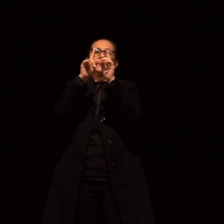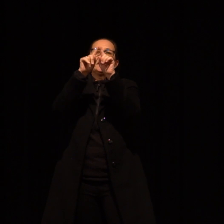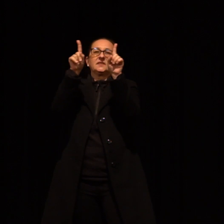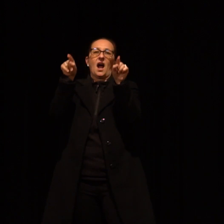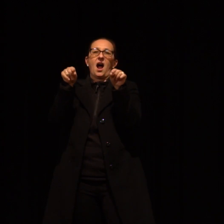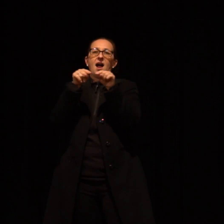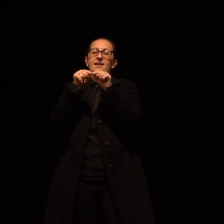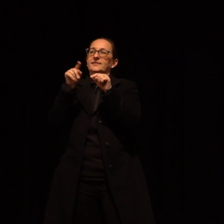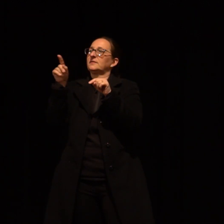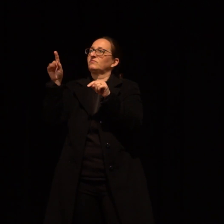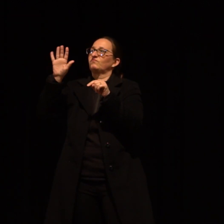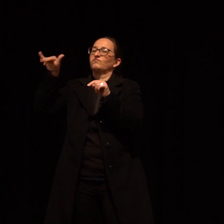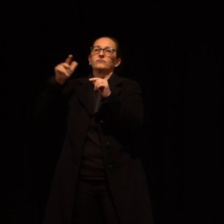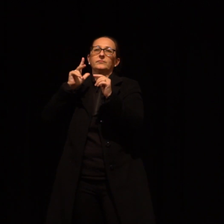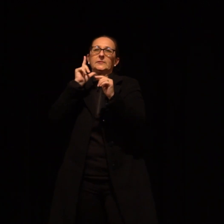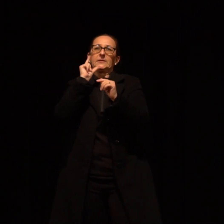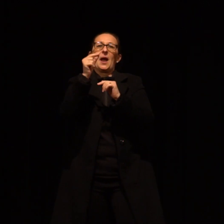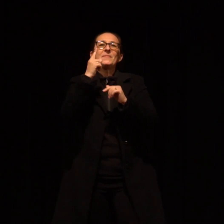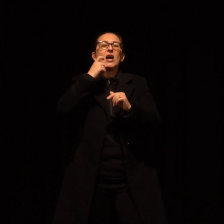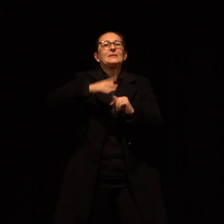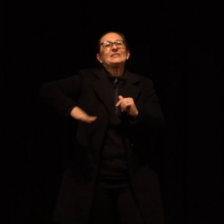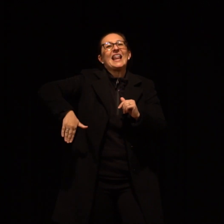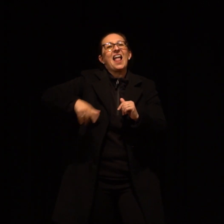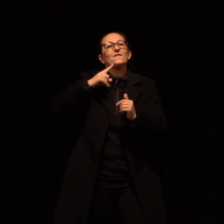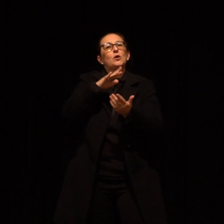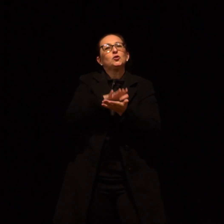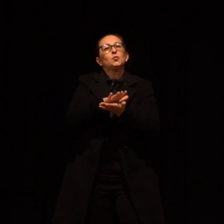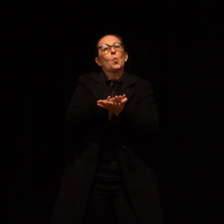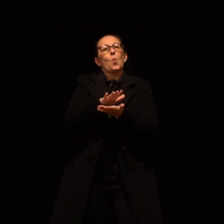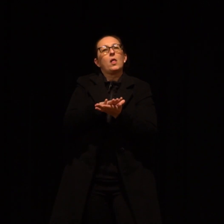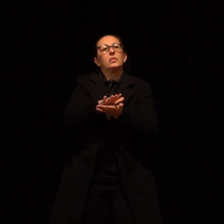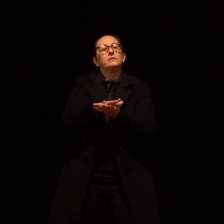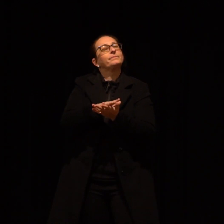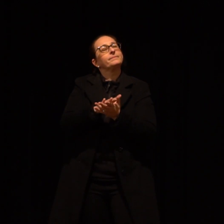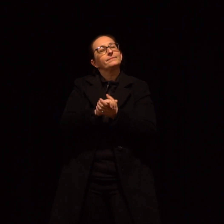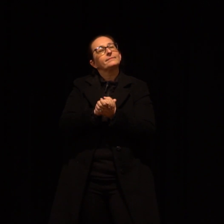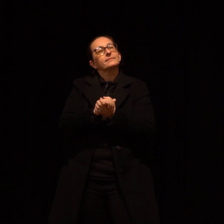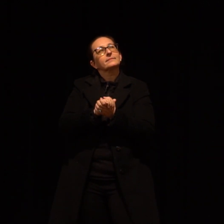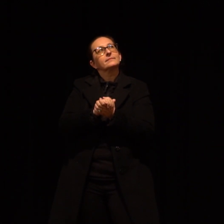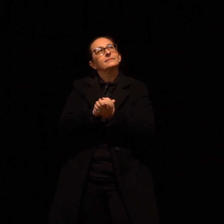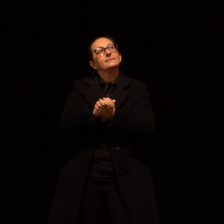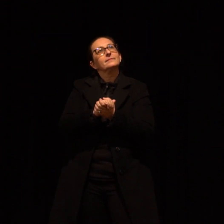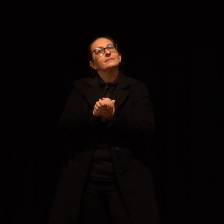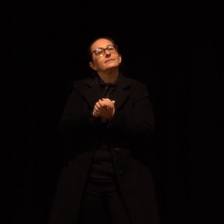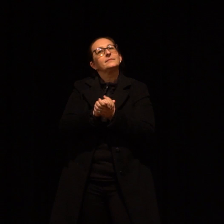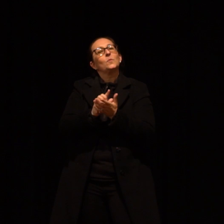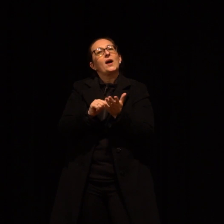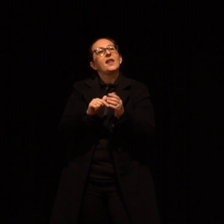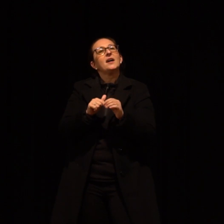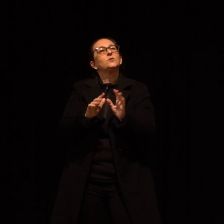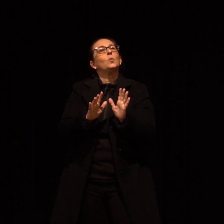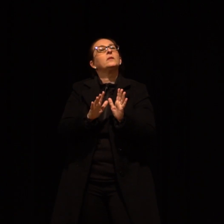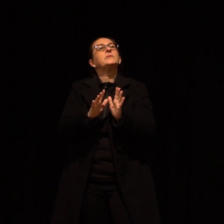and ignored that stop sign, ignored a stop sign. He was late for school, so he hit our